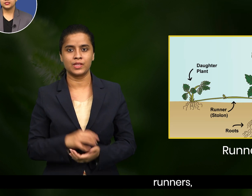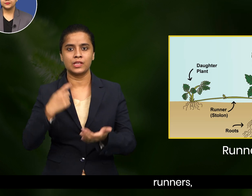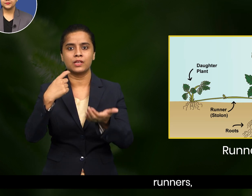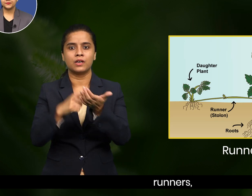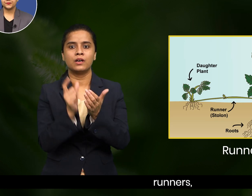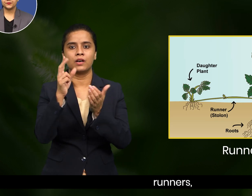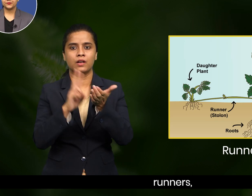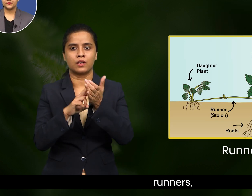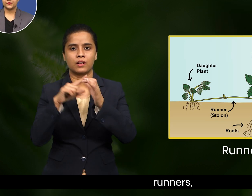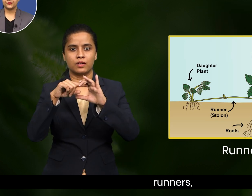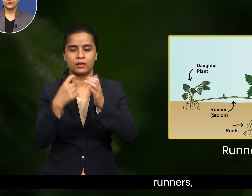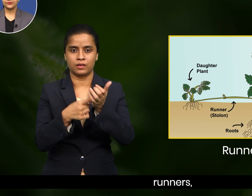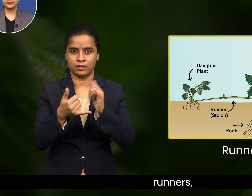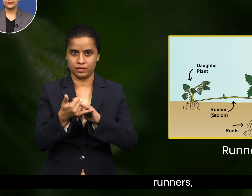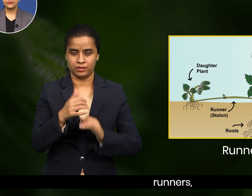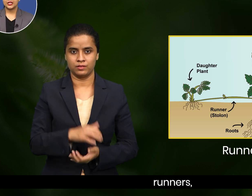runners.